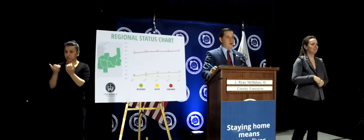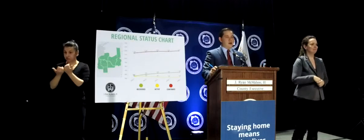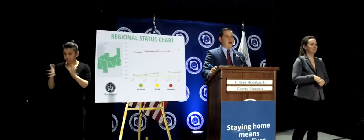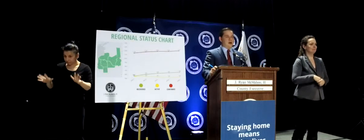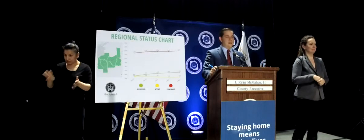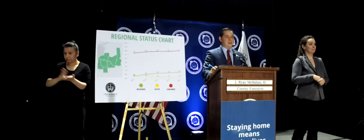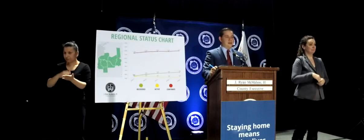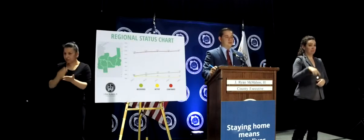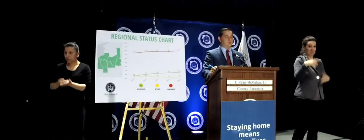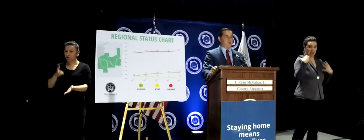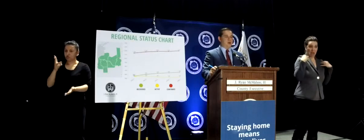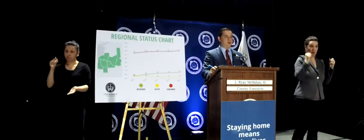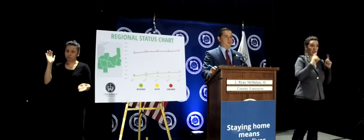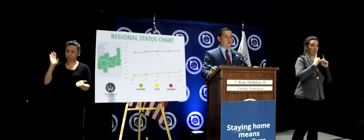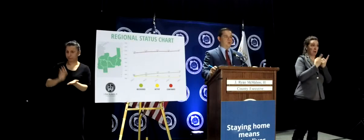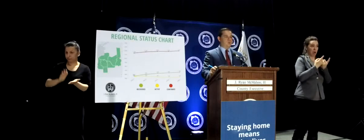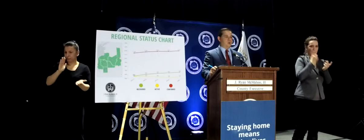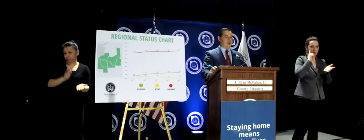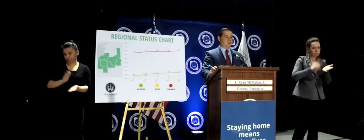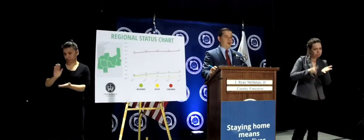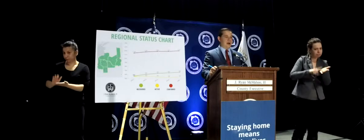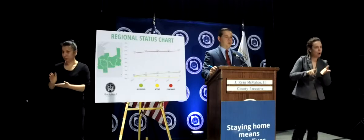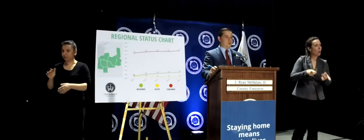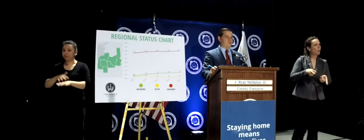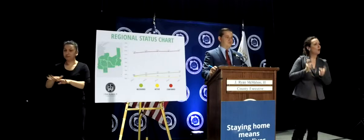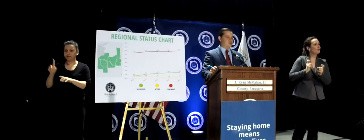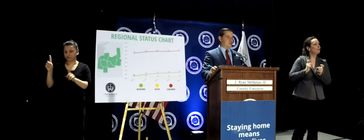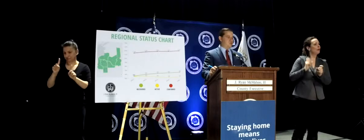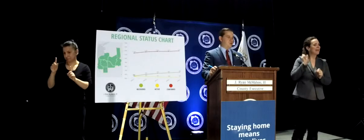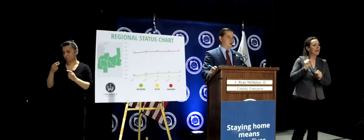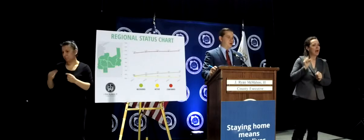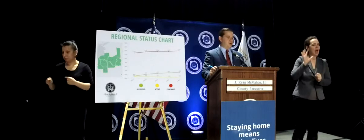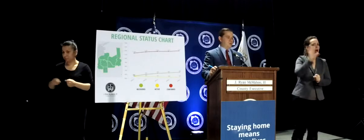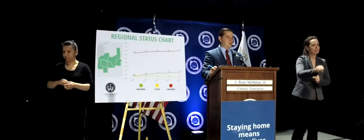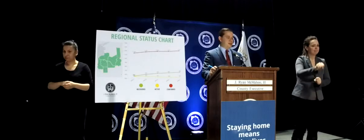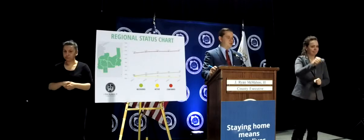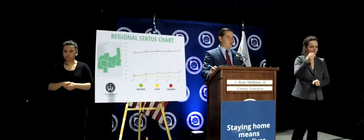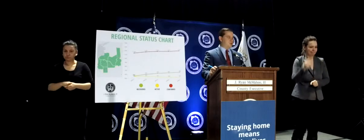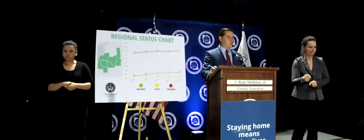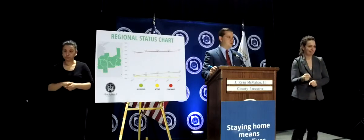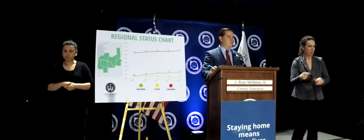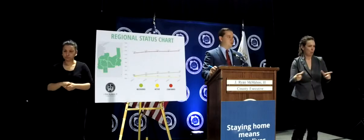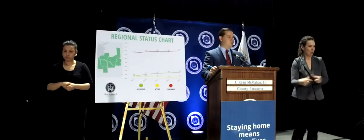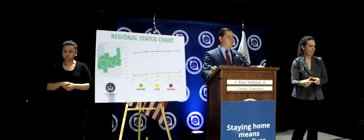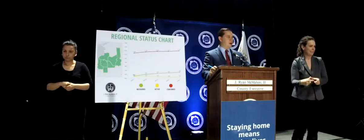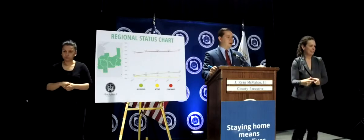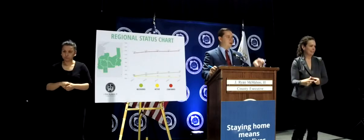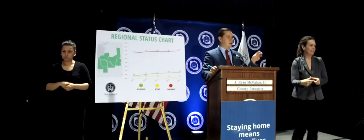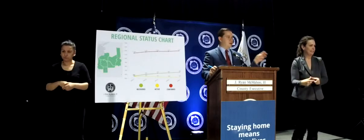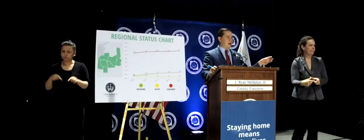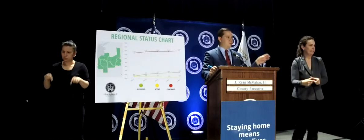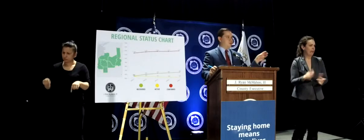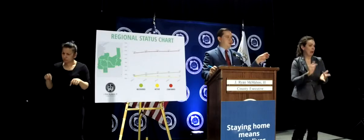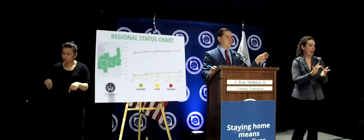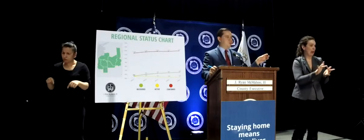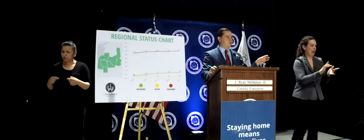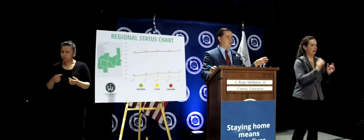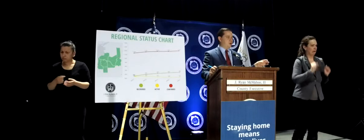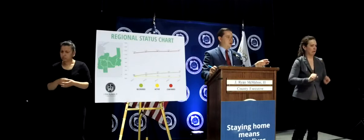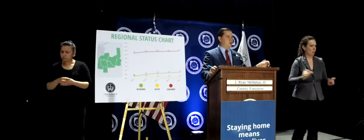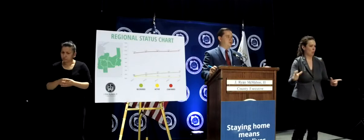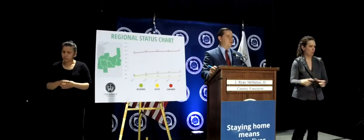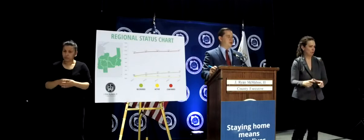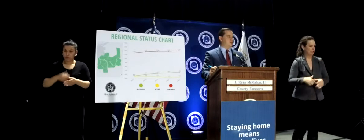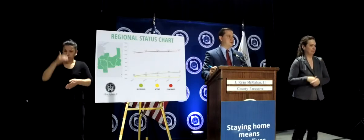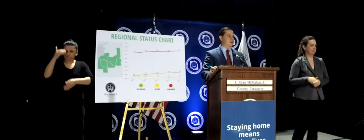better, but what we're now really fishing for potential community spread and capturing it